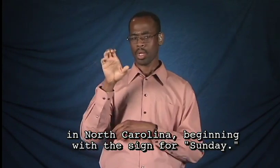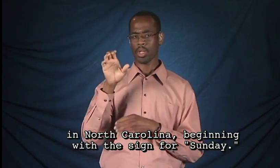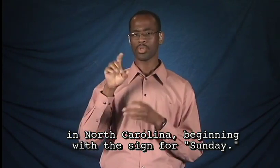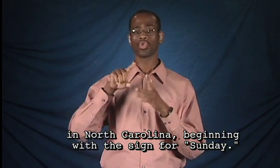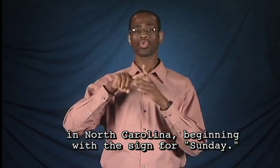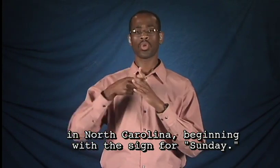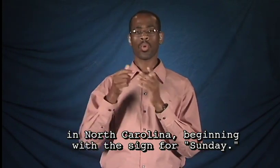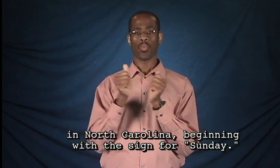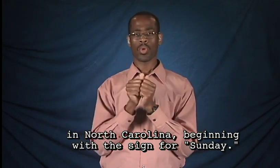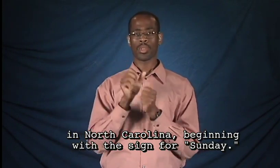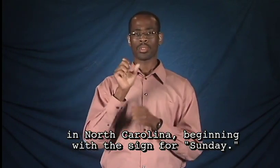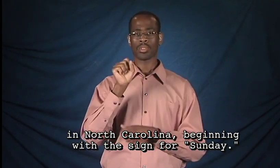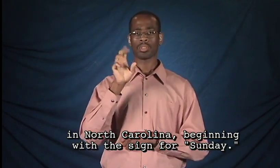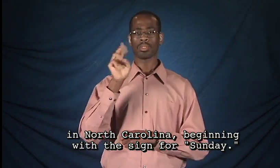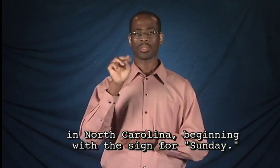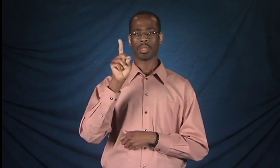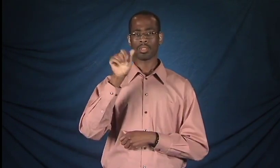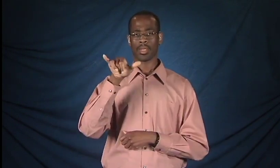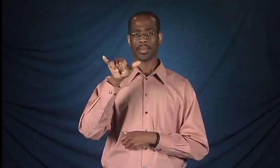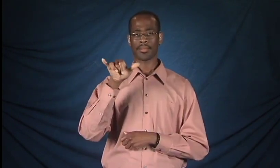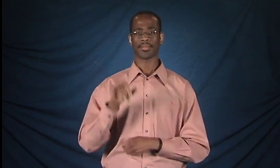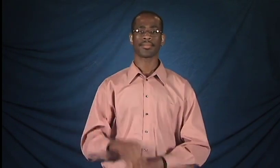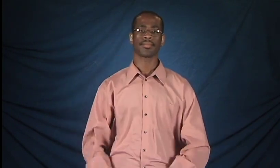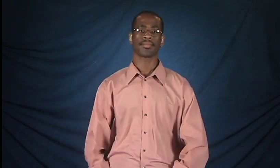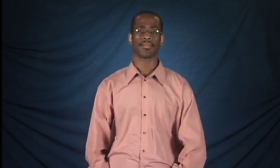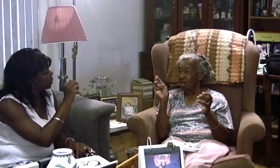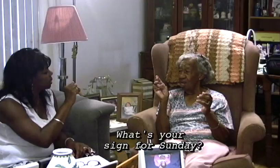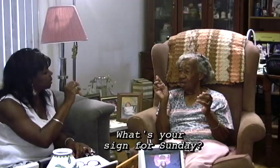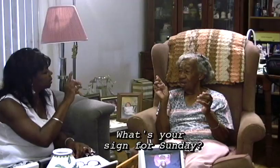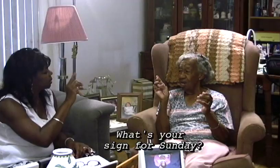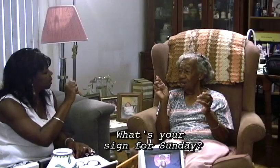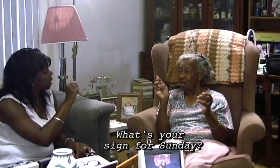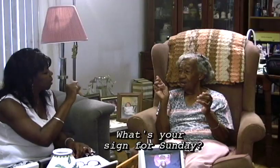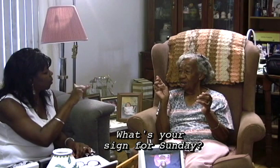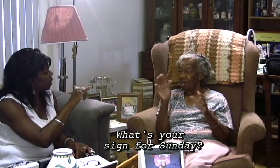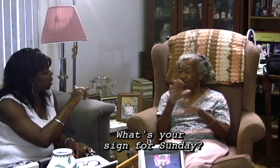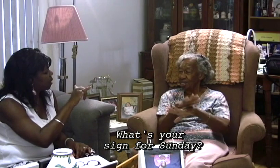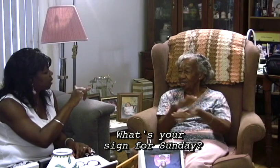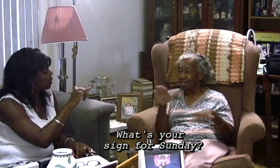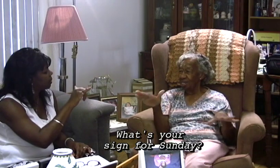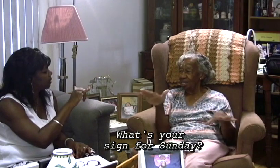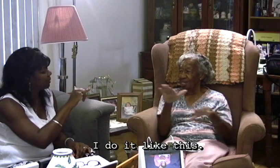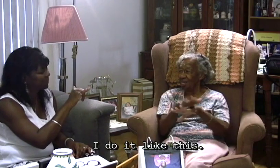the sign for Sunday. What's your sign for Sunday? I do it like this.